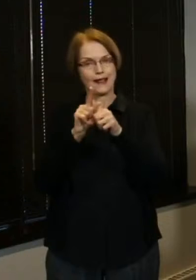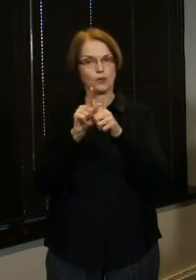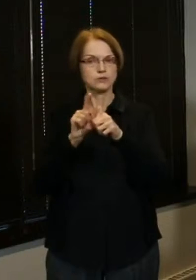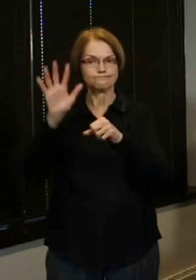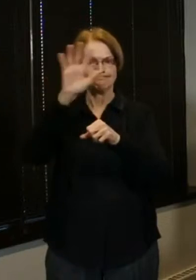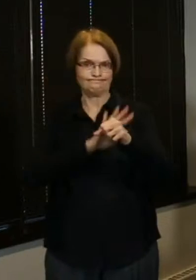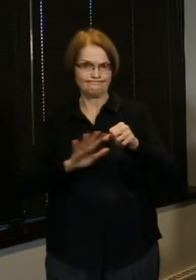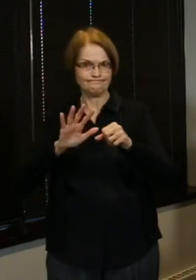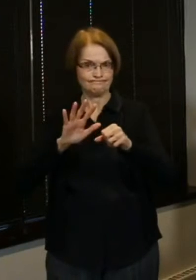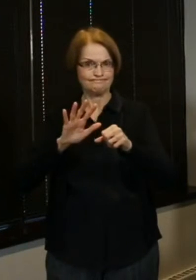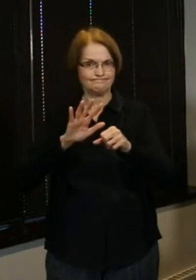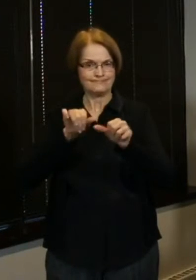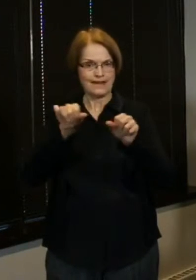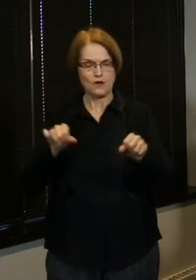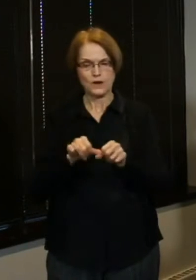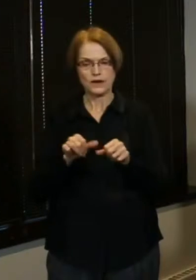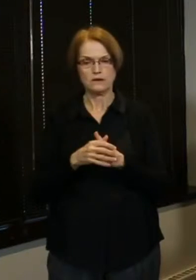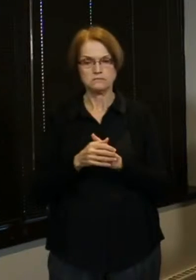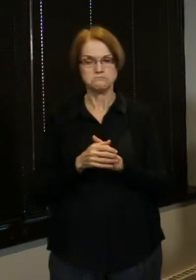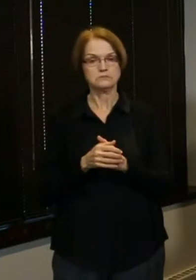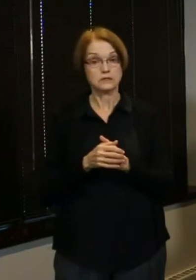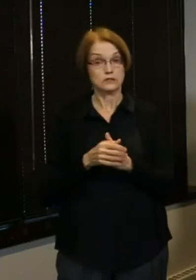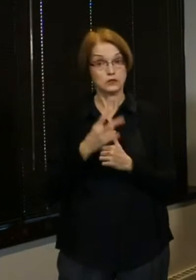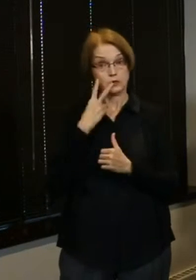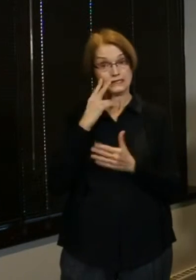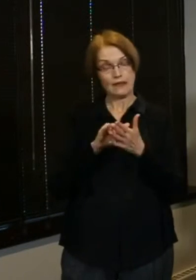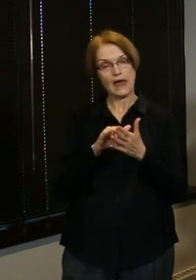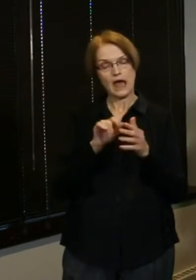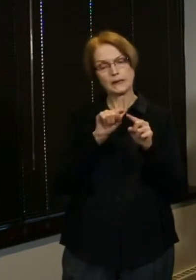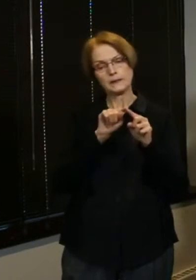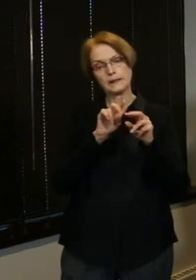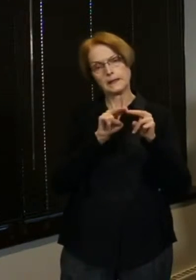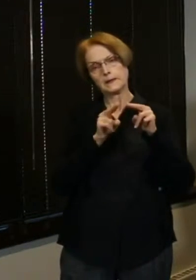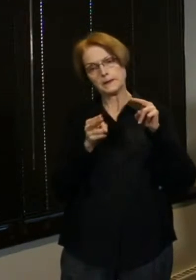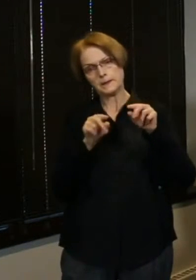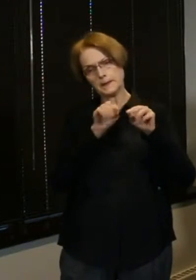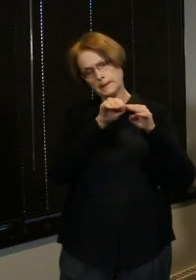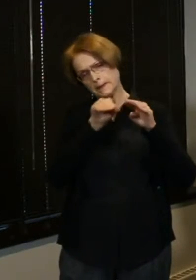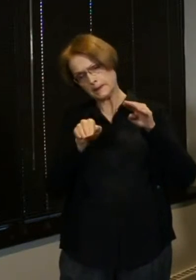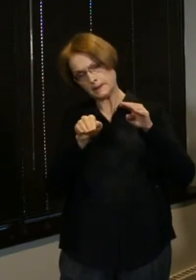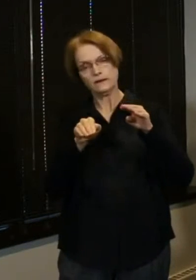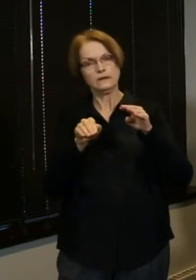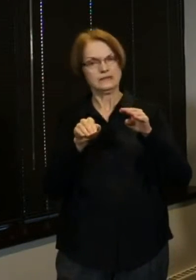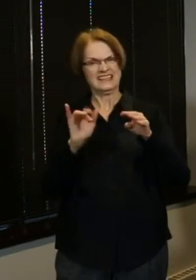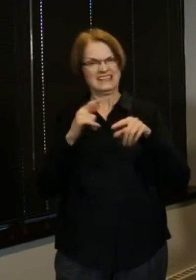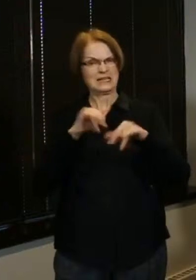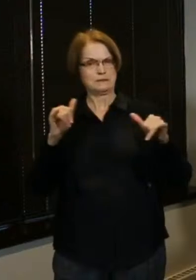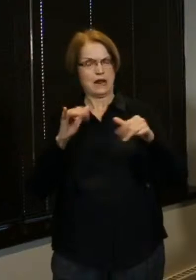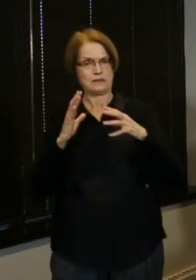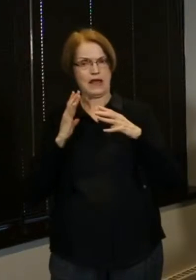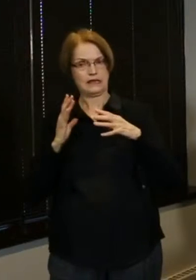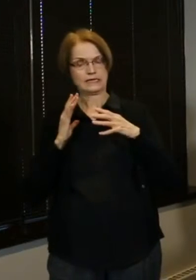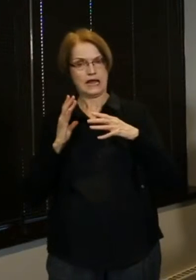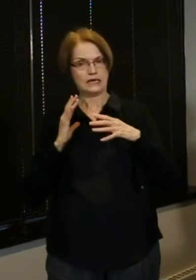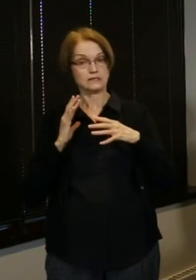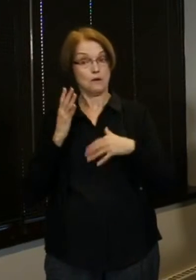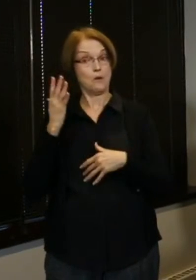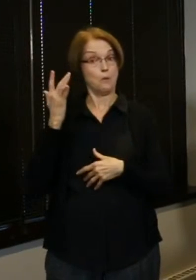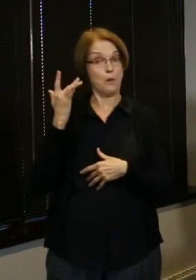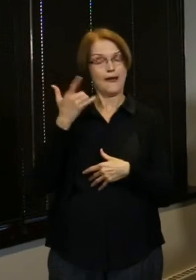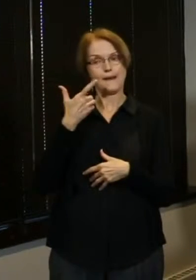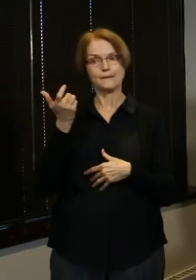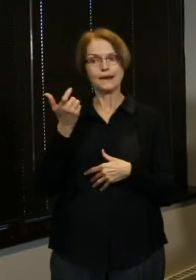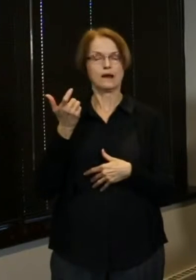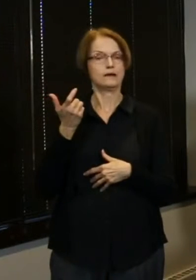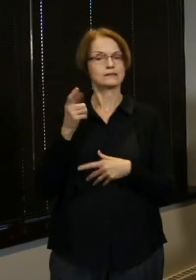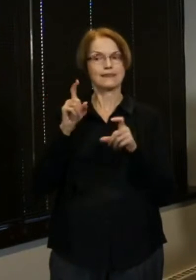You can see it came down. Again, that was around the time of the holidays, so we were thinking that's probably because of the